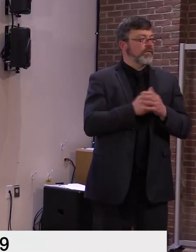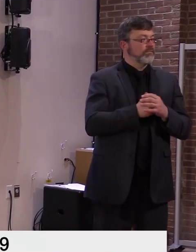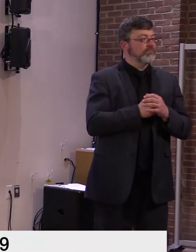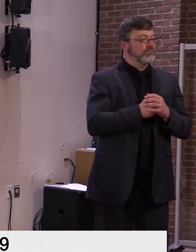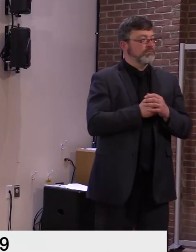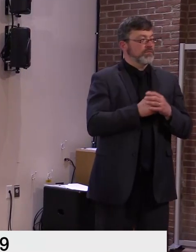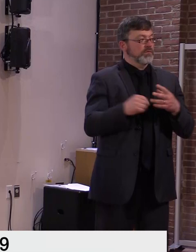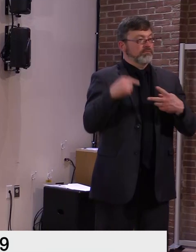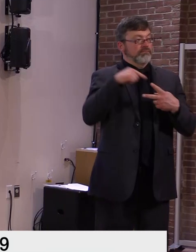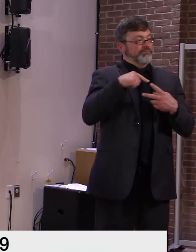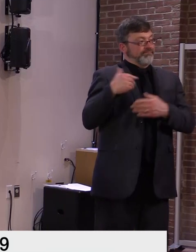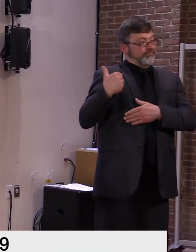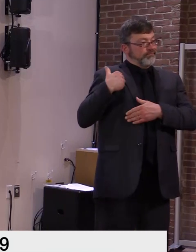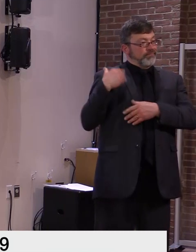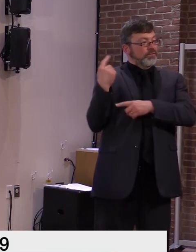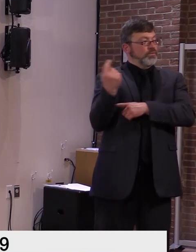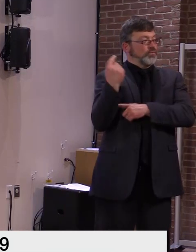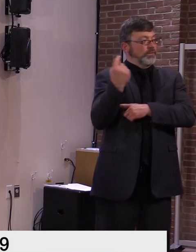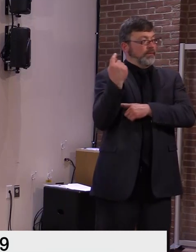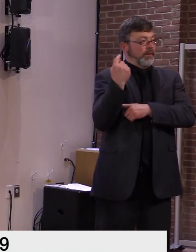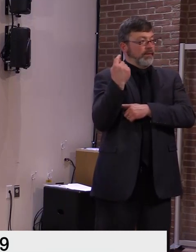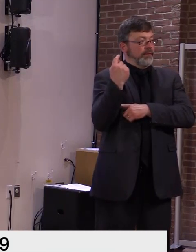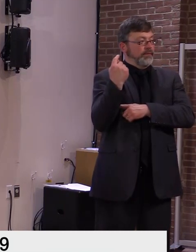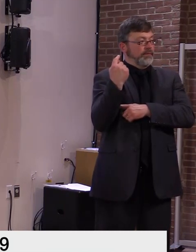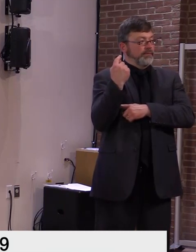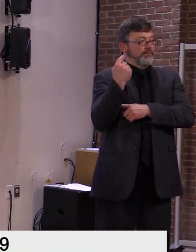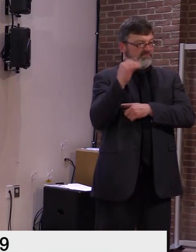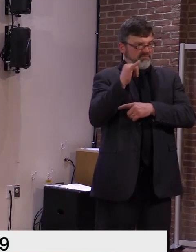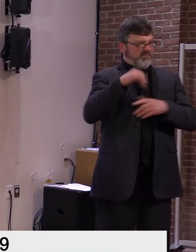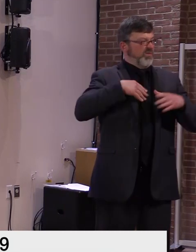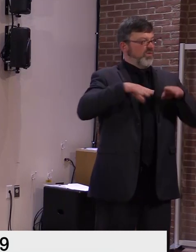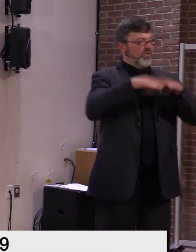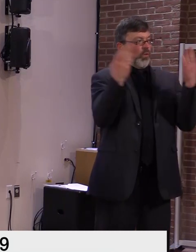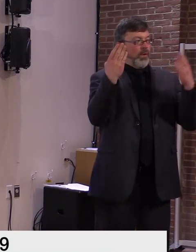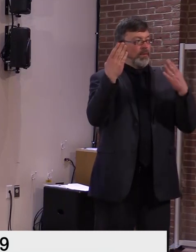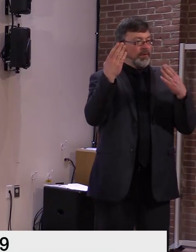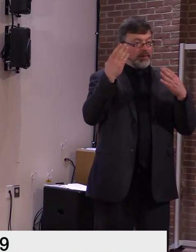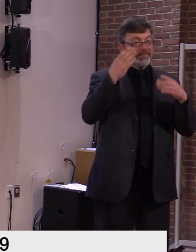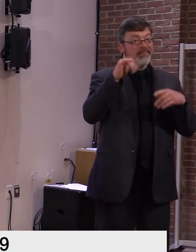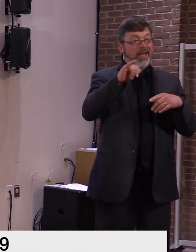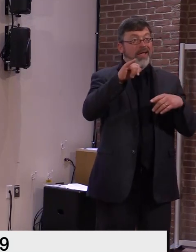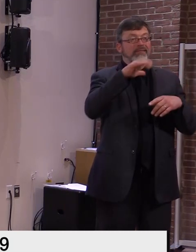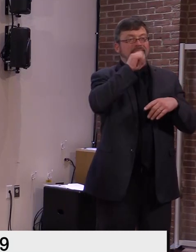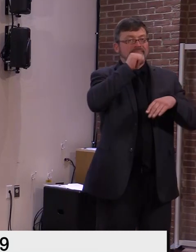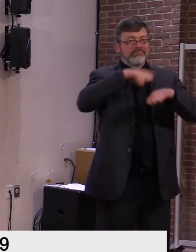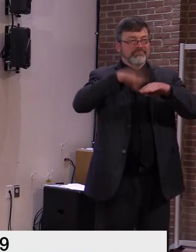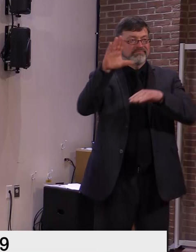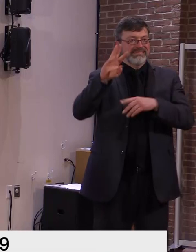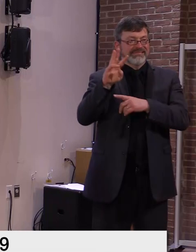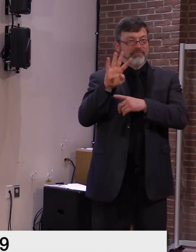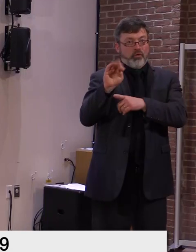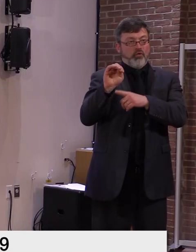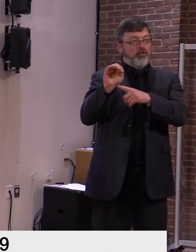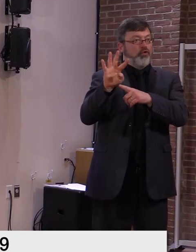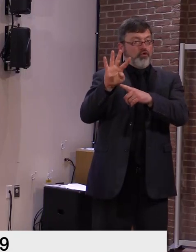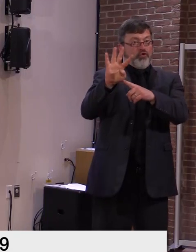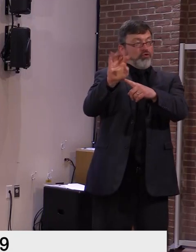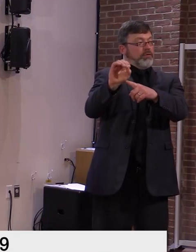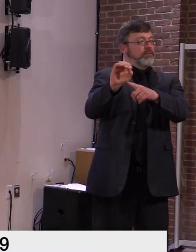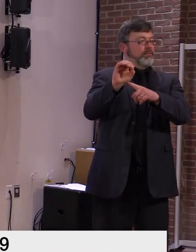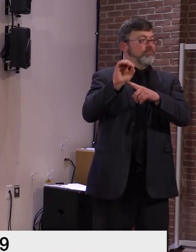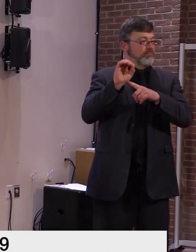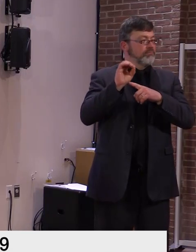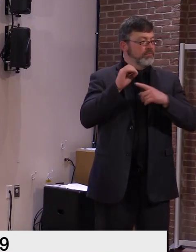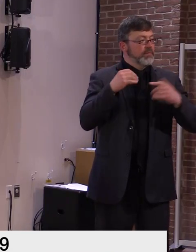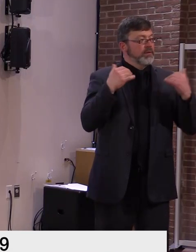and older as of Monday. As of this morning, 28,100 Vermonters in this age group have